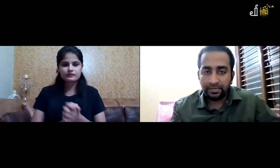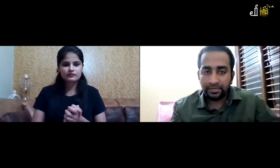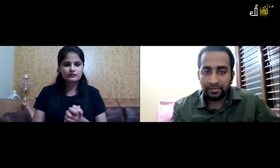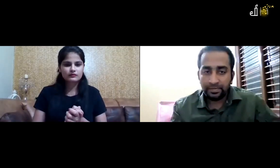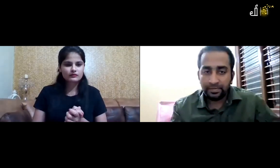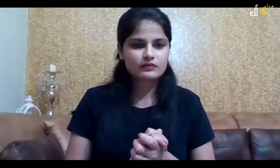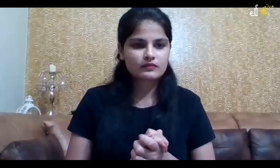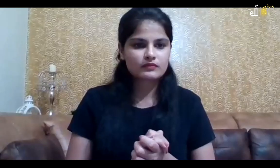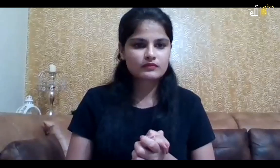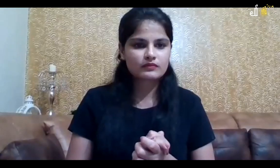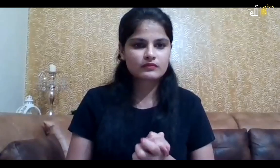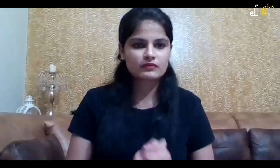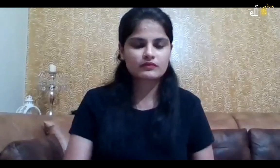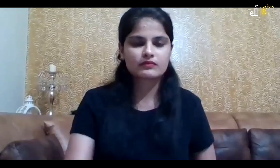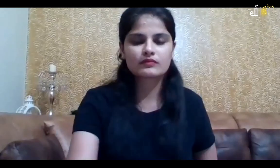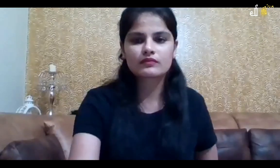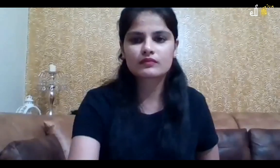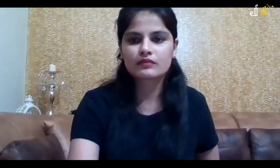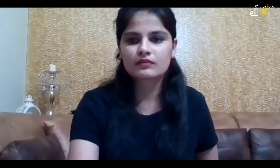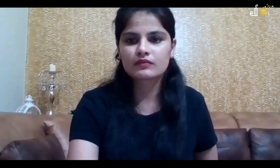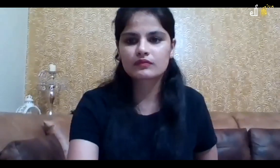Okay, so please put the PPT back on.